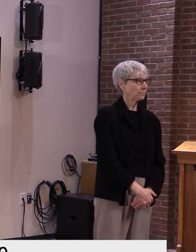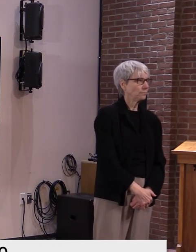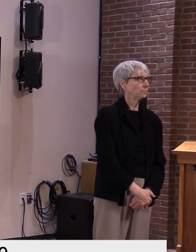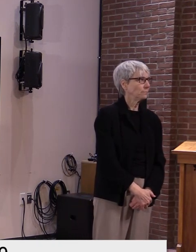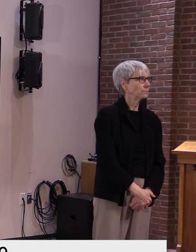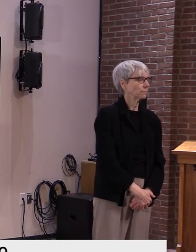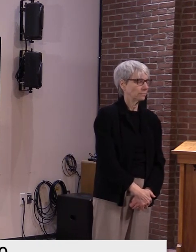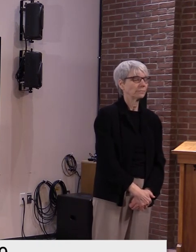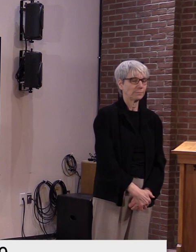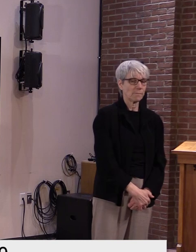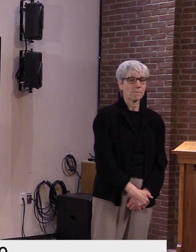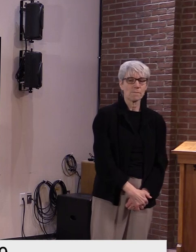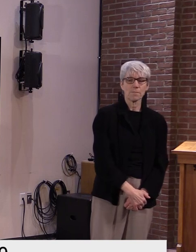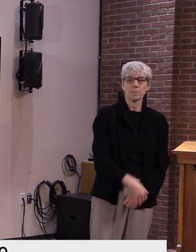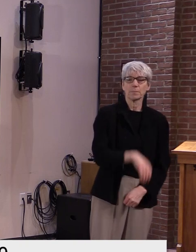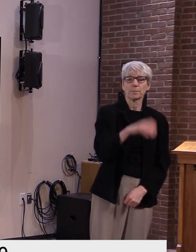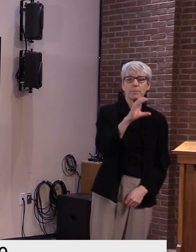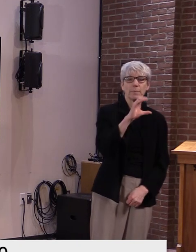Kat, WCAS.